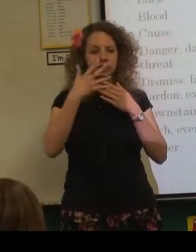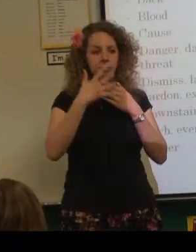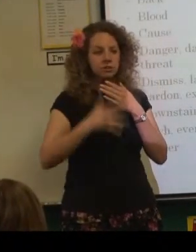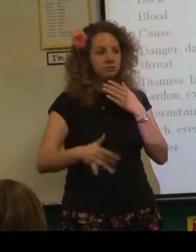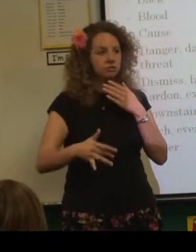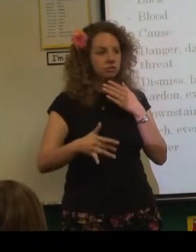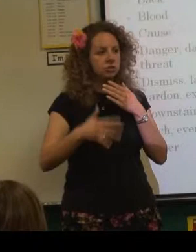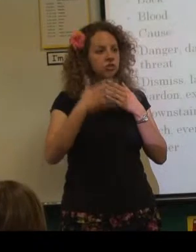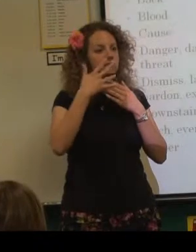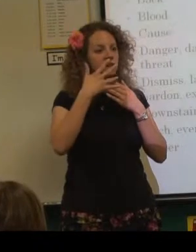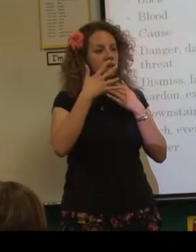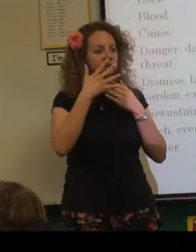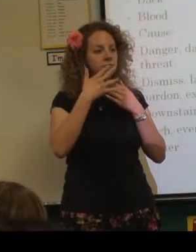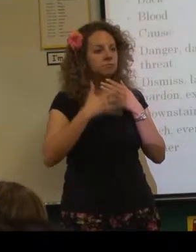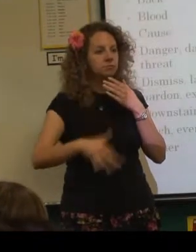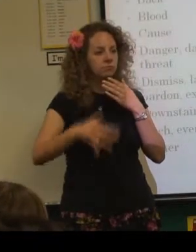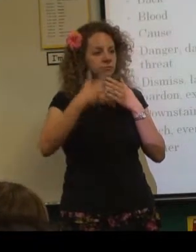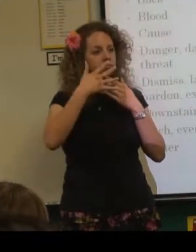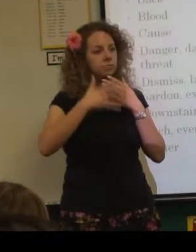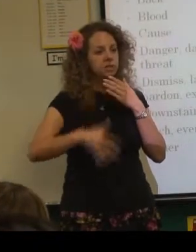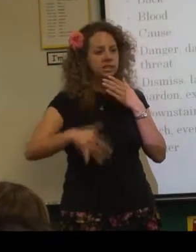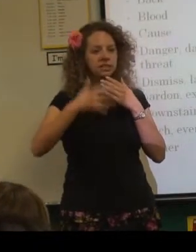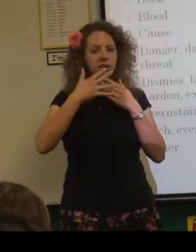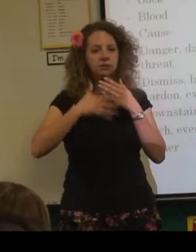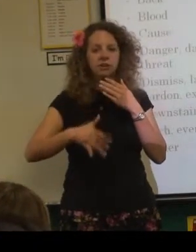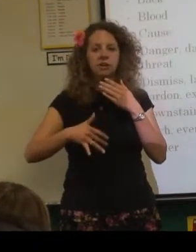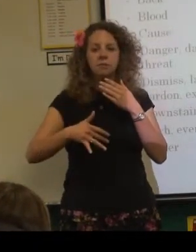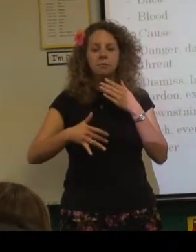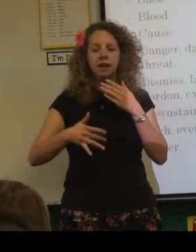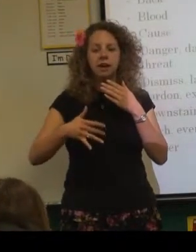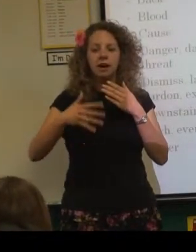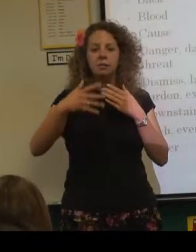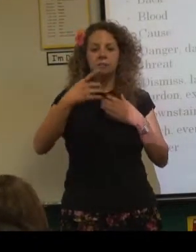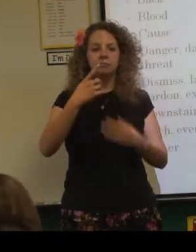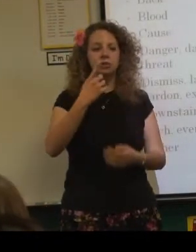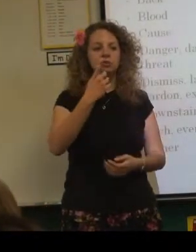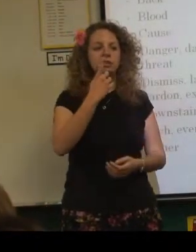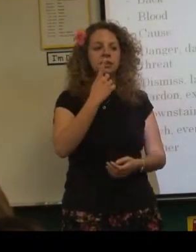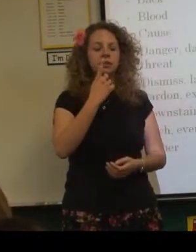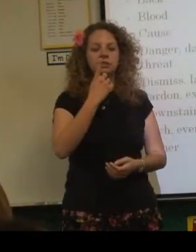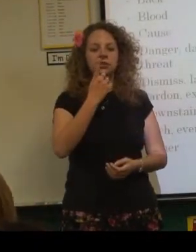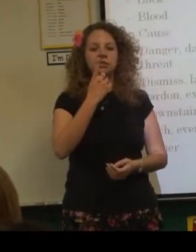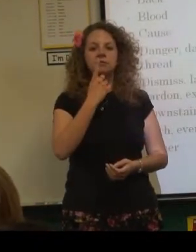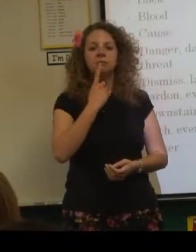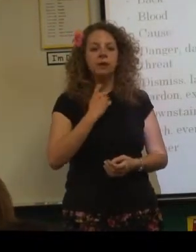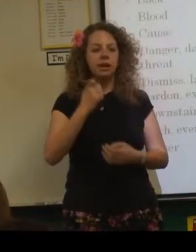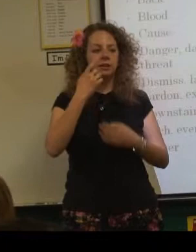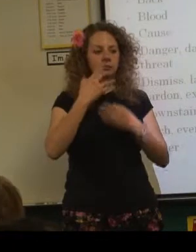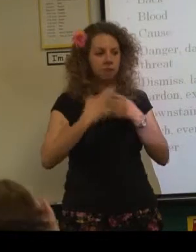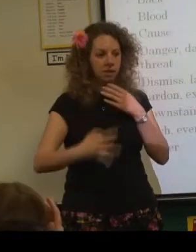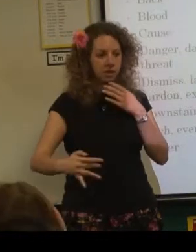one, just like bleeding down, but usually now you'll see red blood,